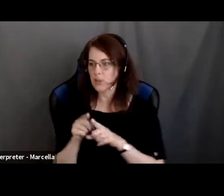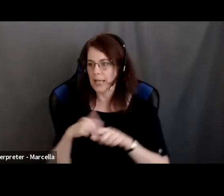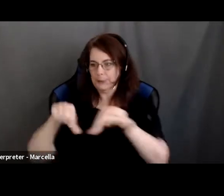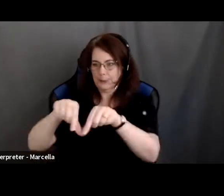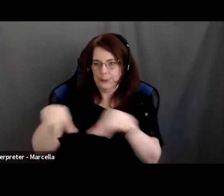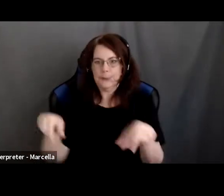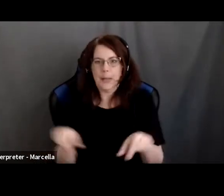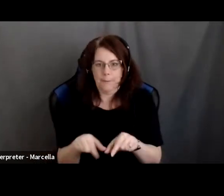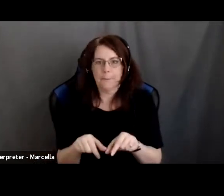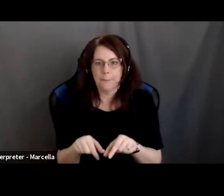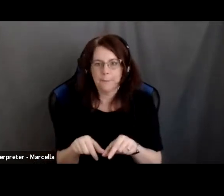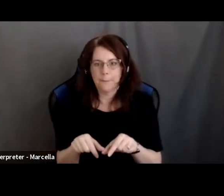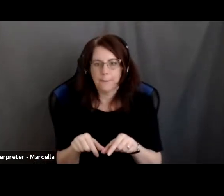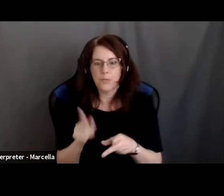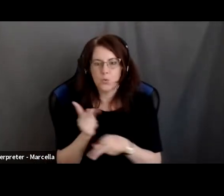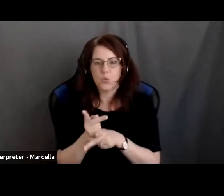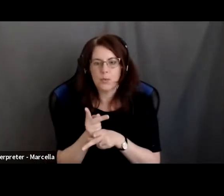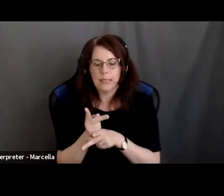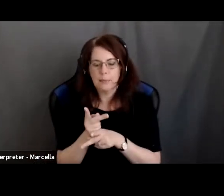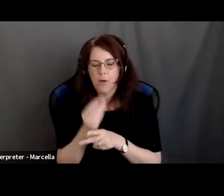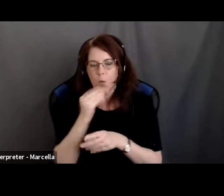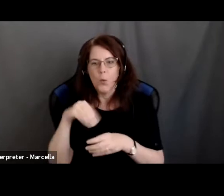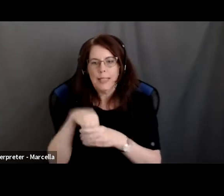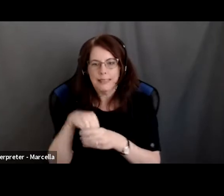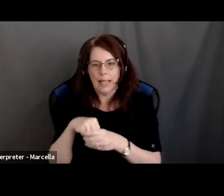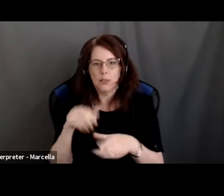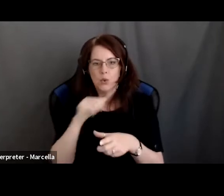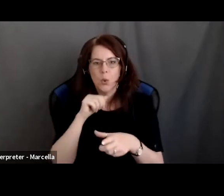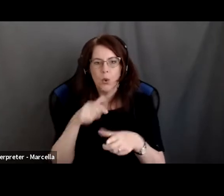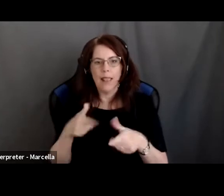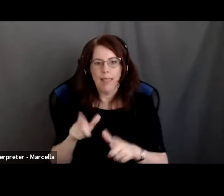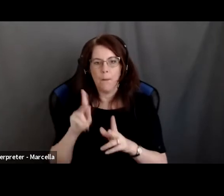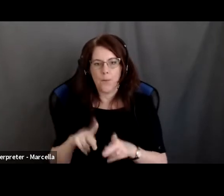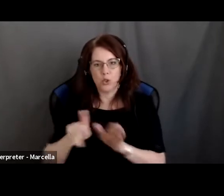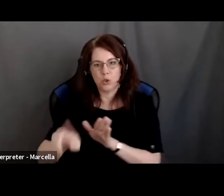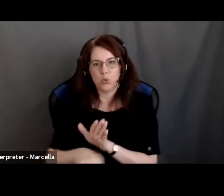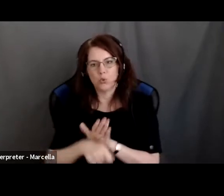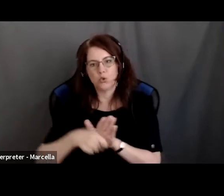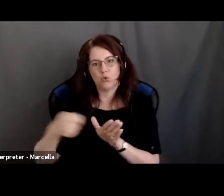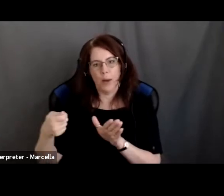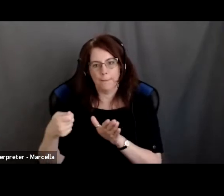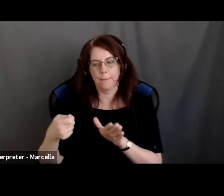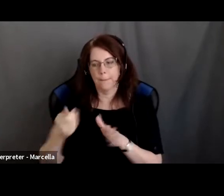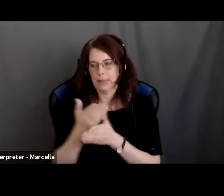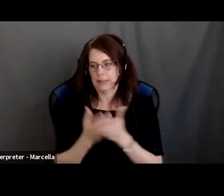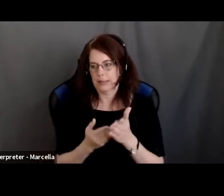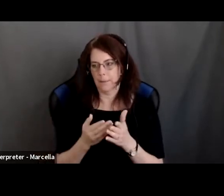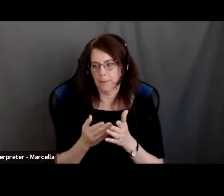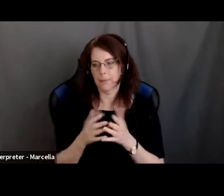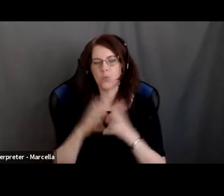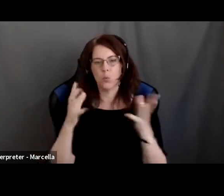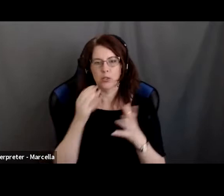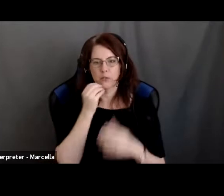the edge to keep food from sliding off, or to allow a person to scrape off some of the excess